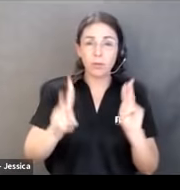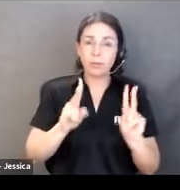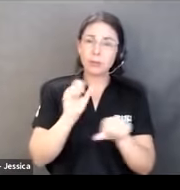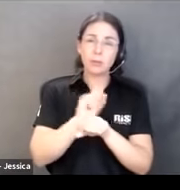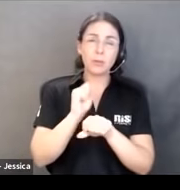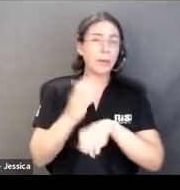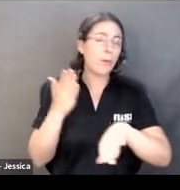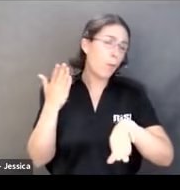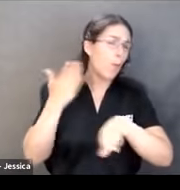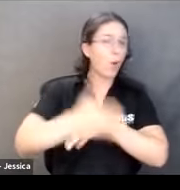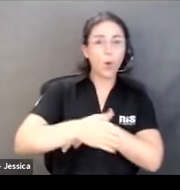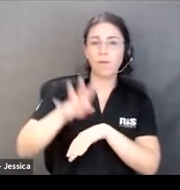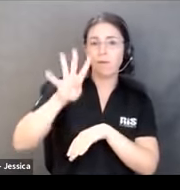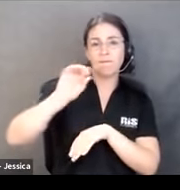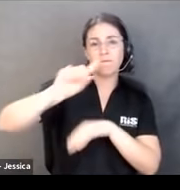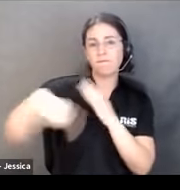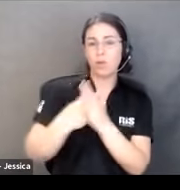hours.